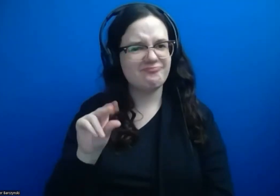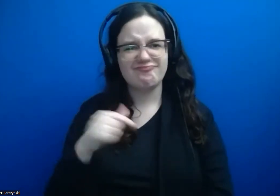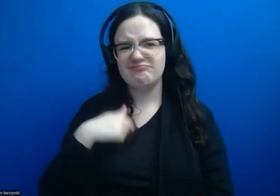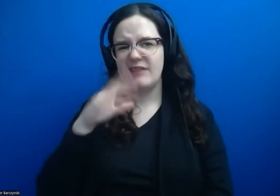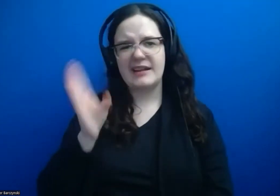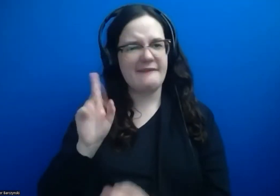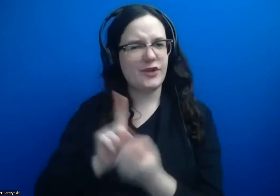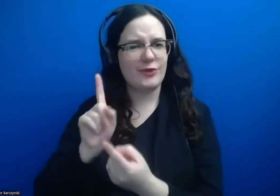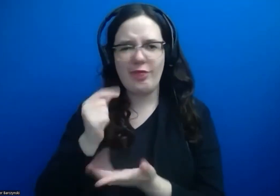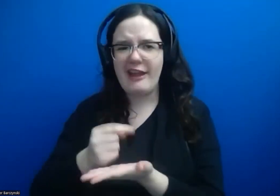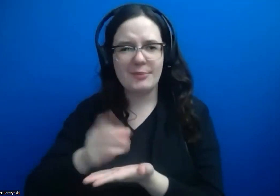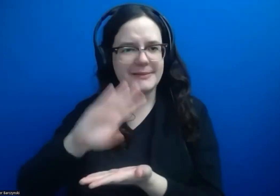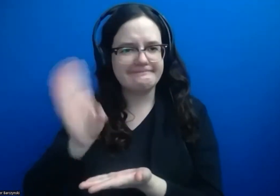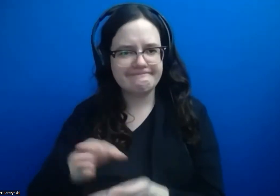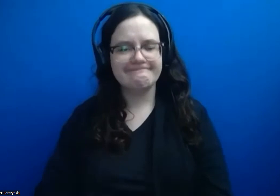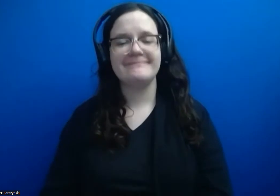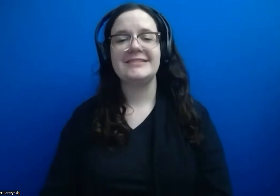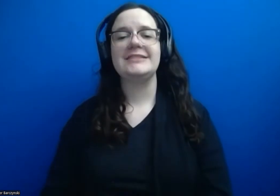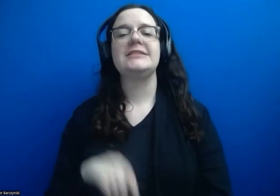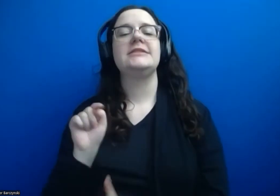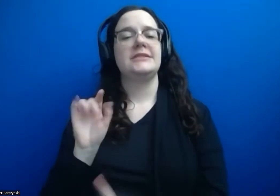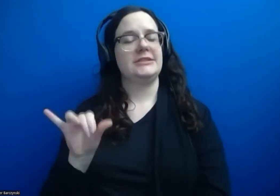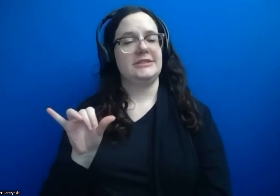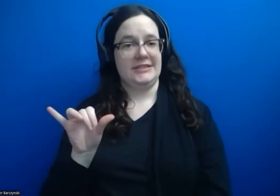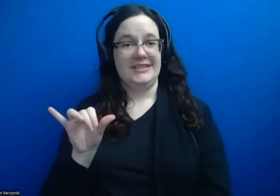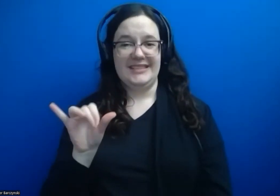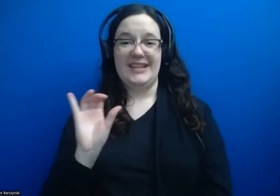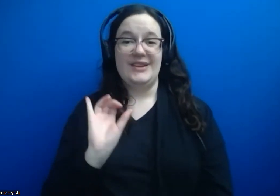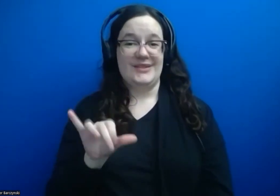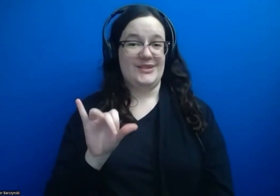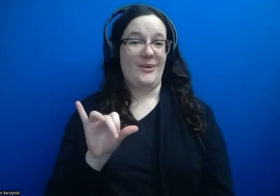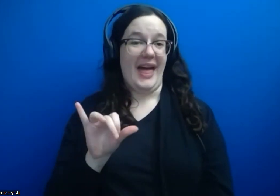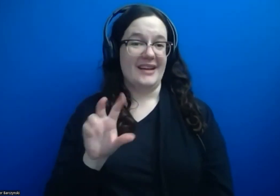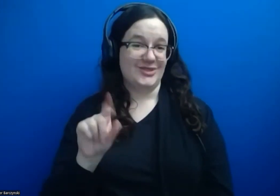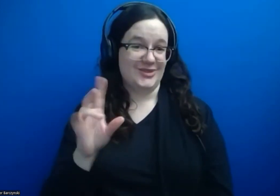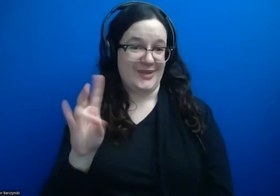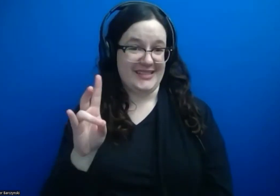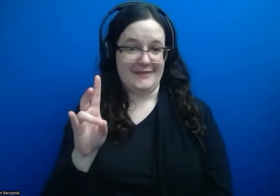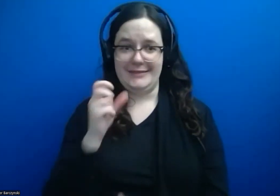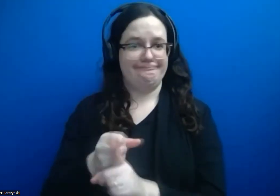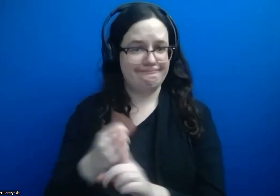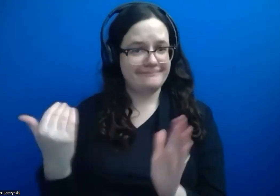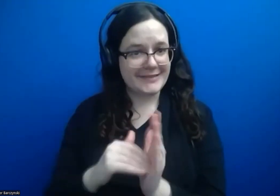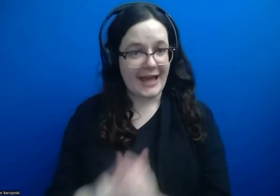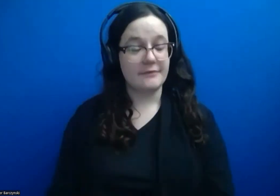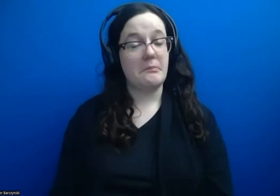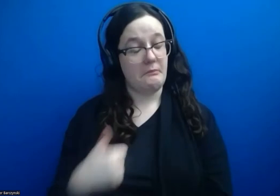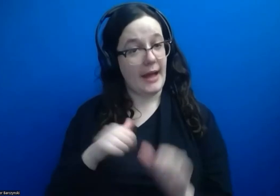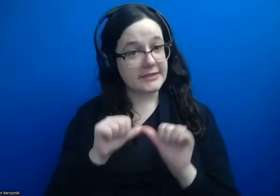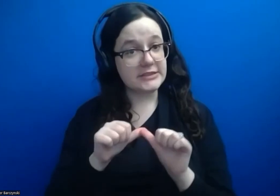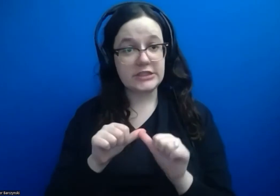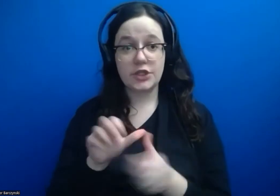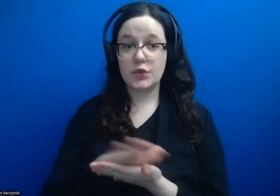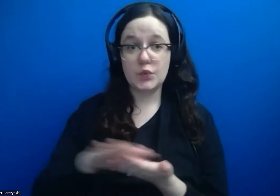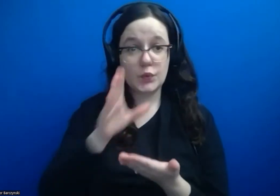therapy. And that's kind of what happened this first time around in 2017 also. So I stayed clean, but in